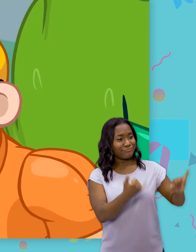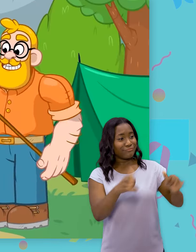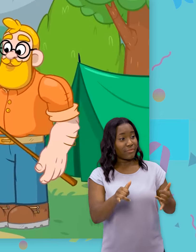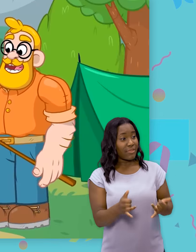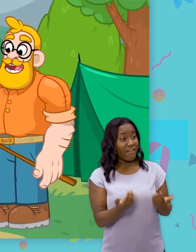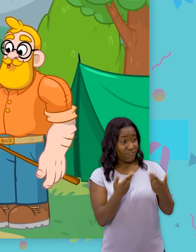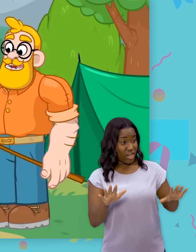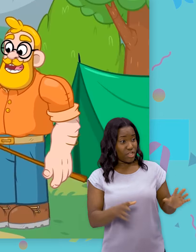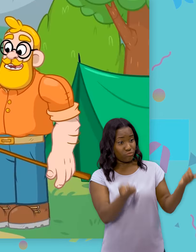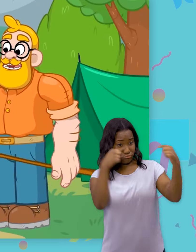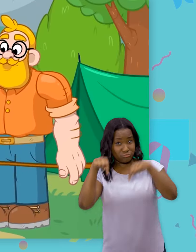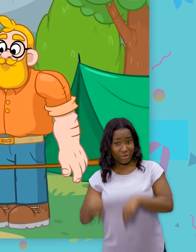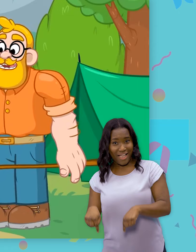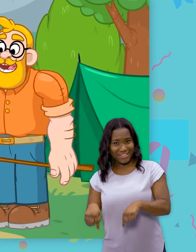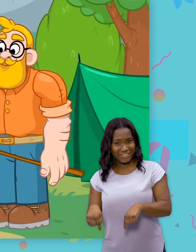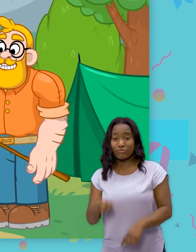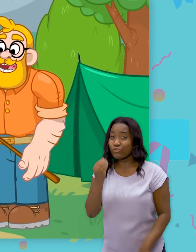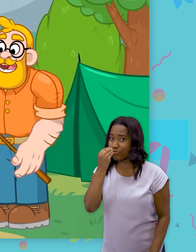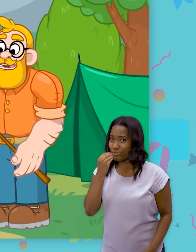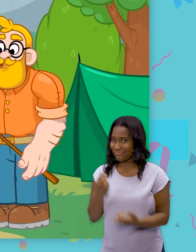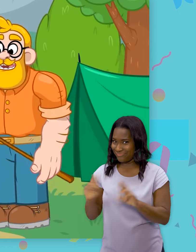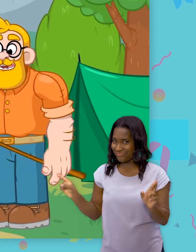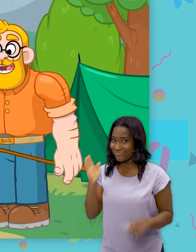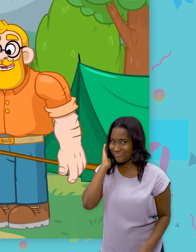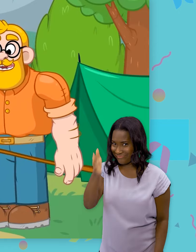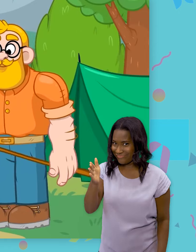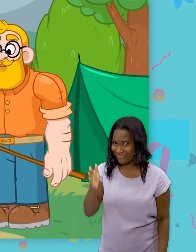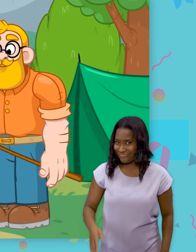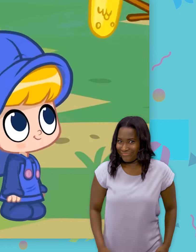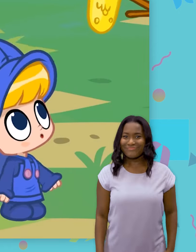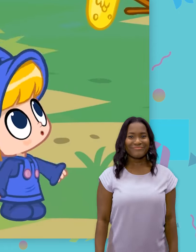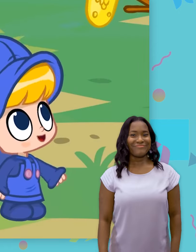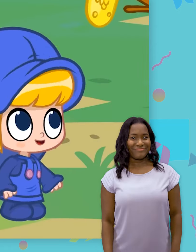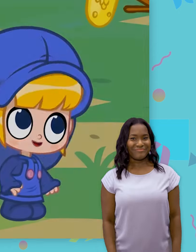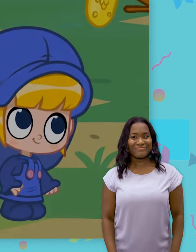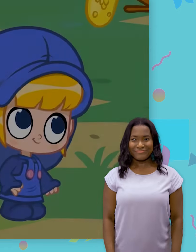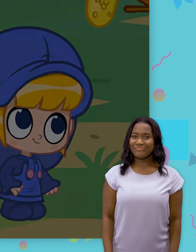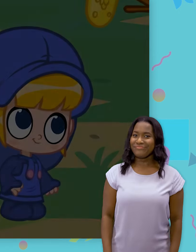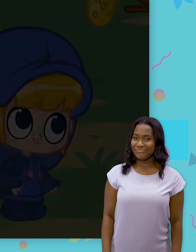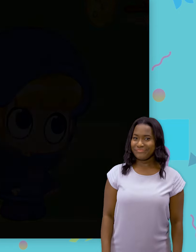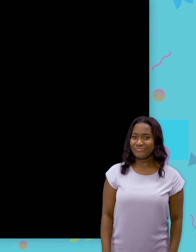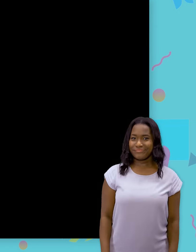forest a bit. And when you come back, the campfire will be ready. Okay.